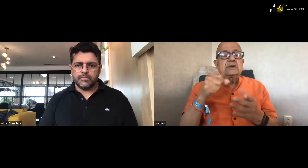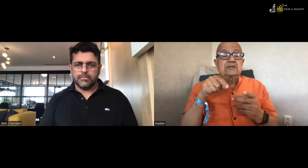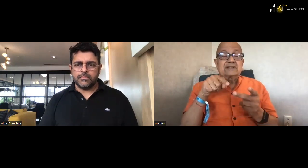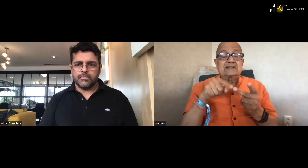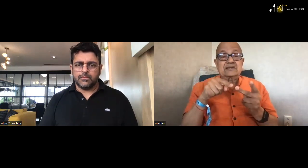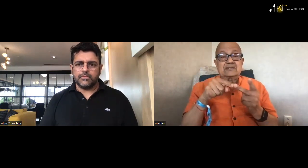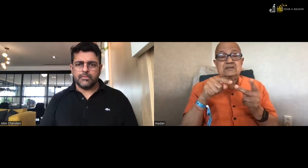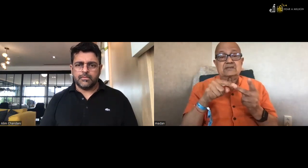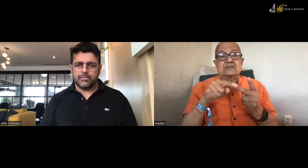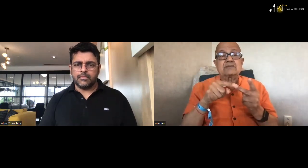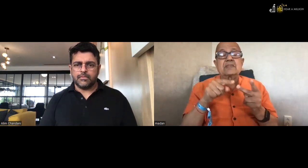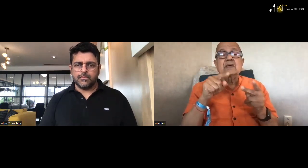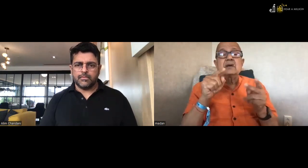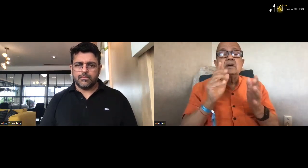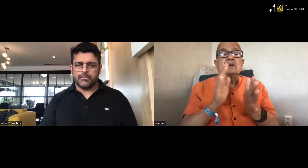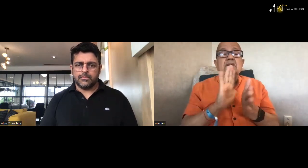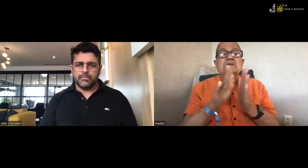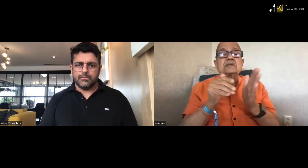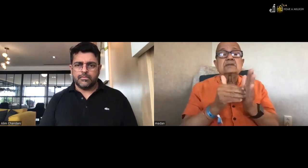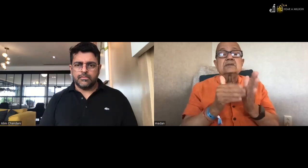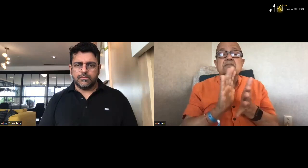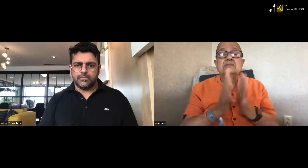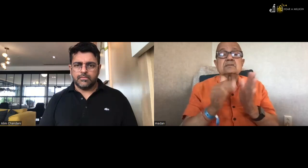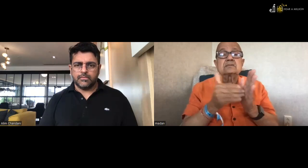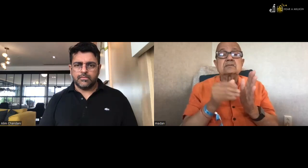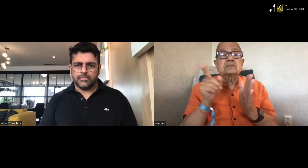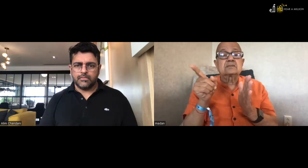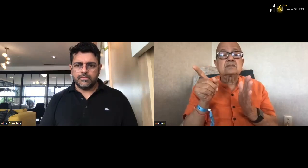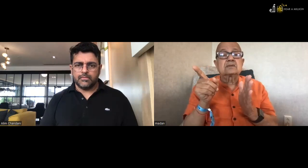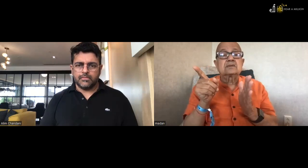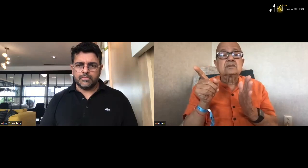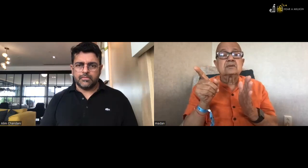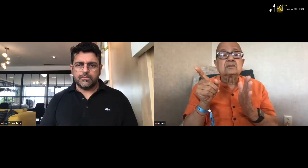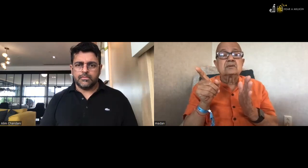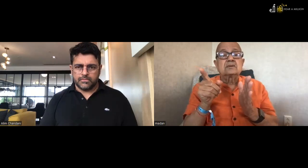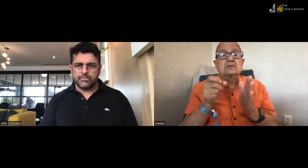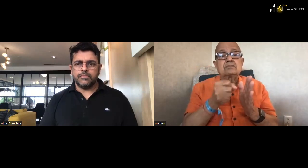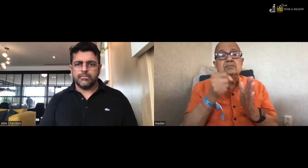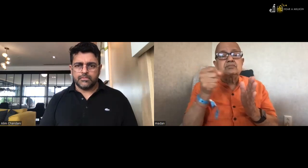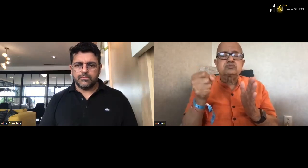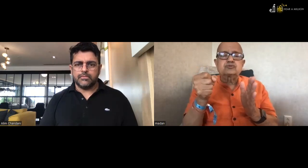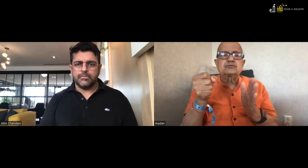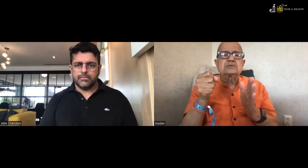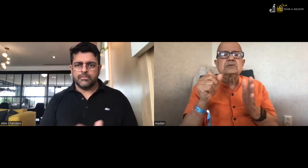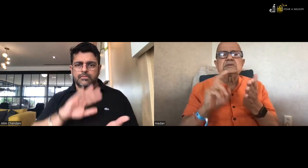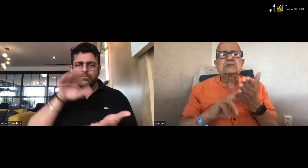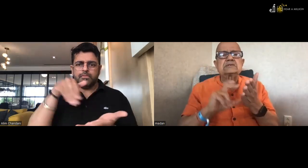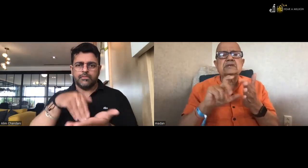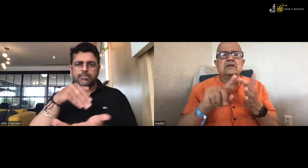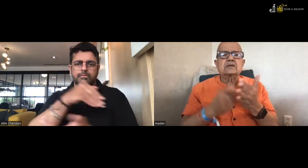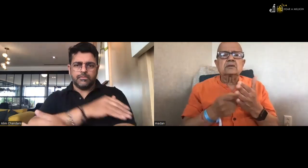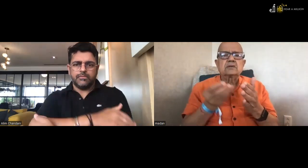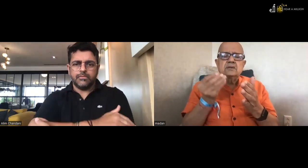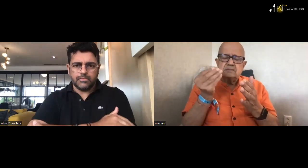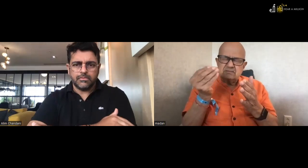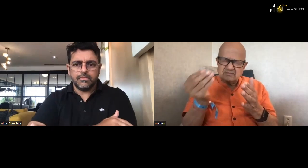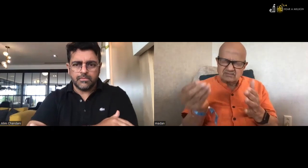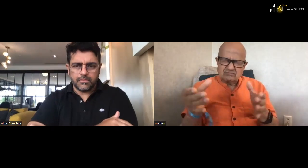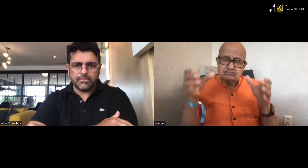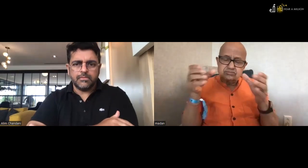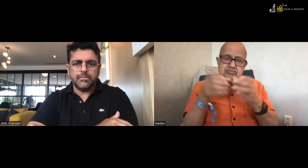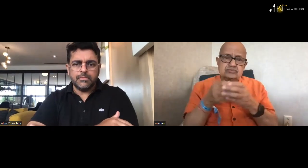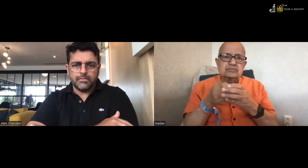is it possible? It will help deaf children in the education. It will help them in a better manner. What do you think?